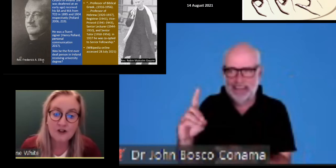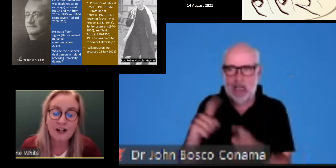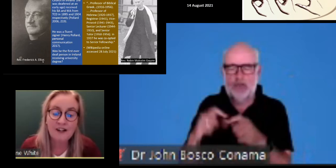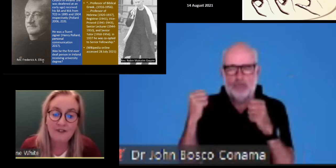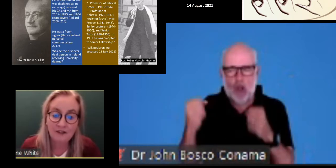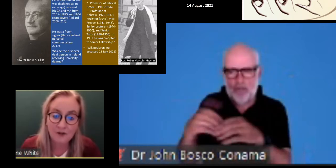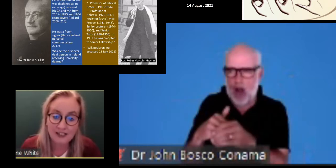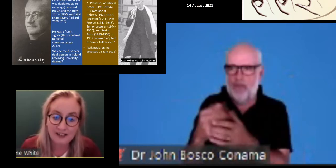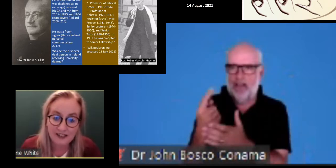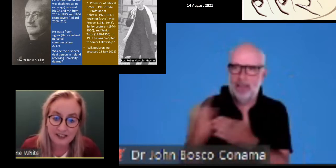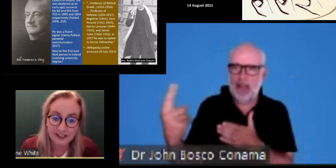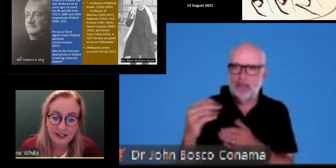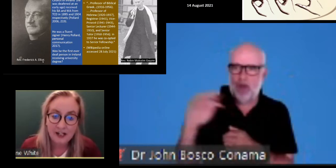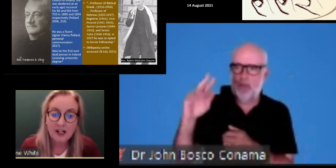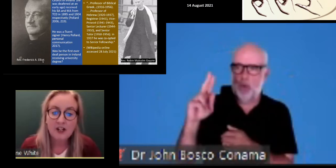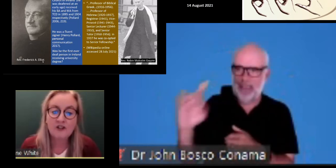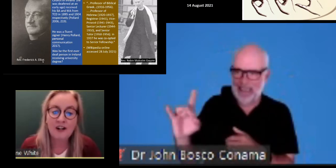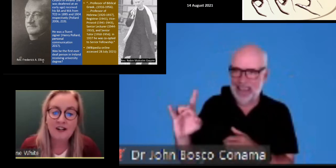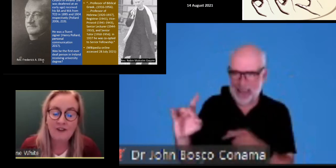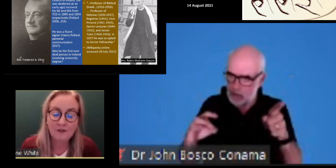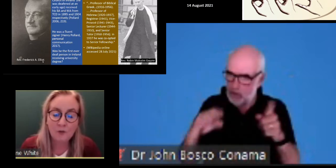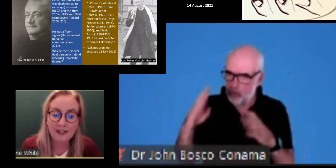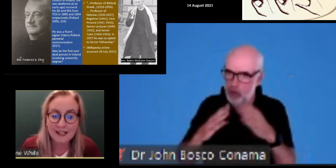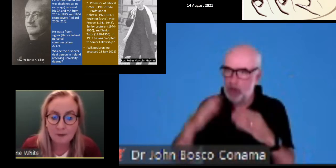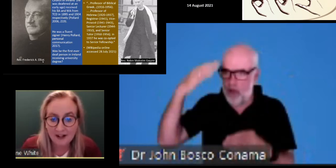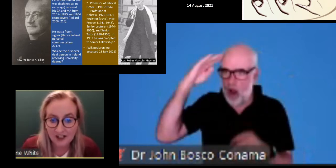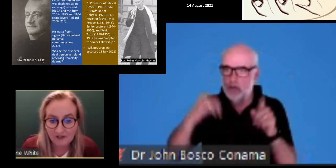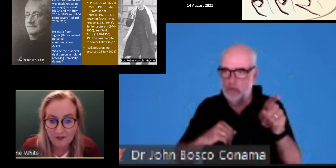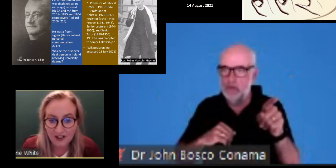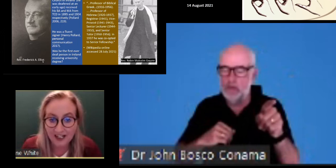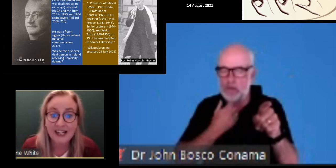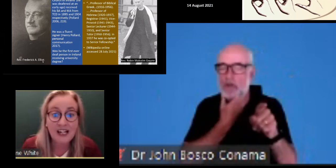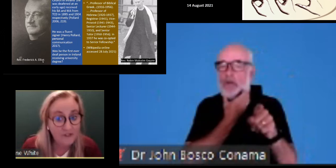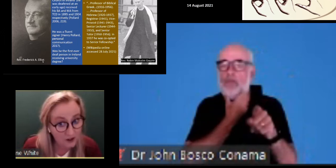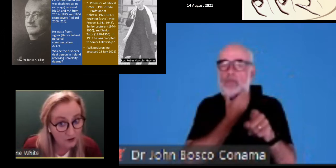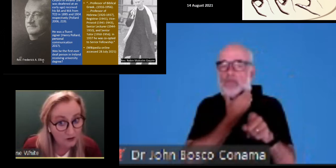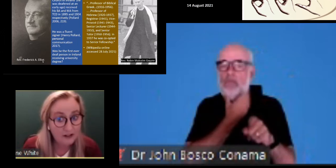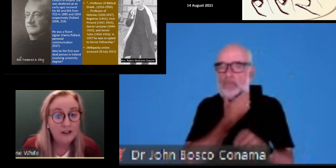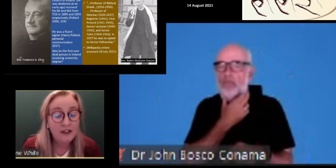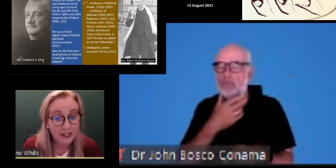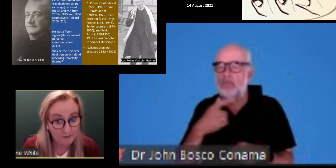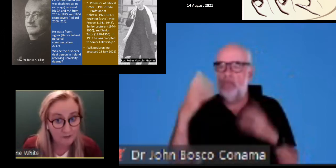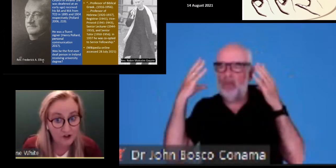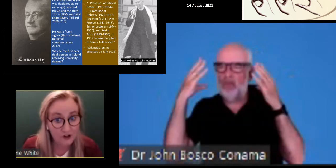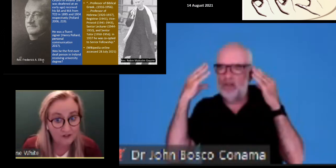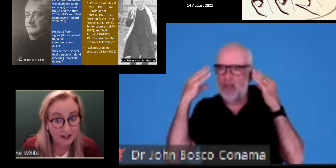strongly involved with TCD, strongly involved with the independence from the UK, even though came from the Church of